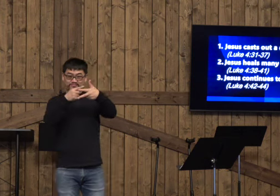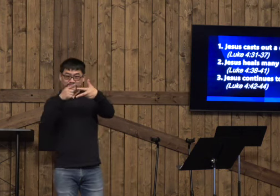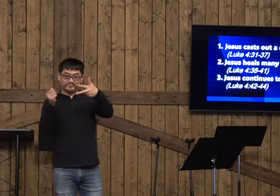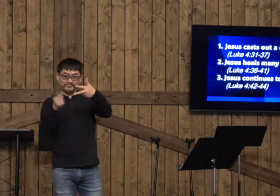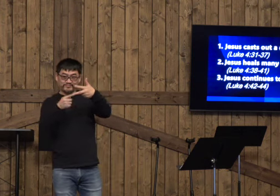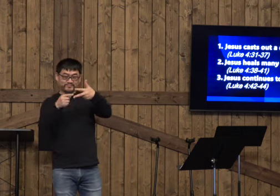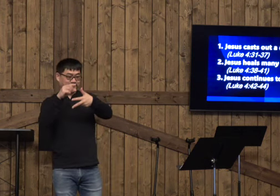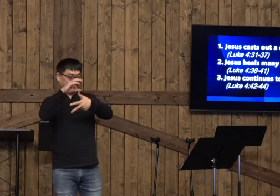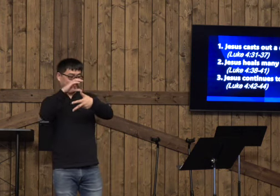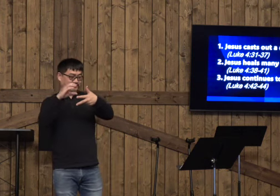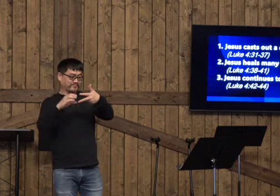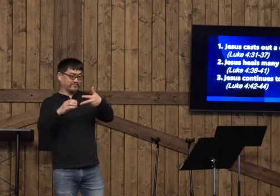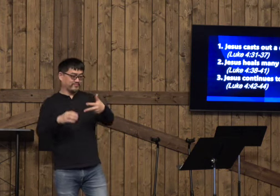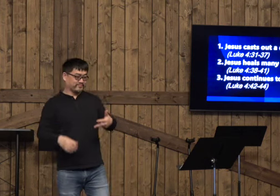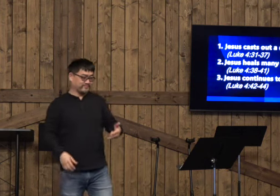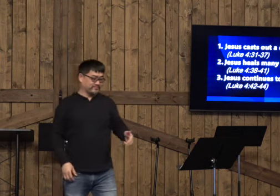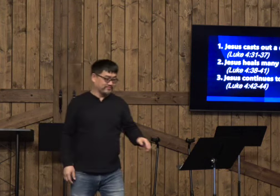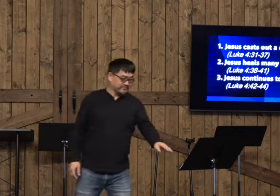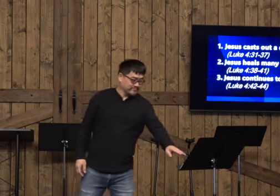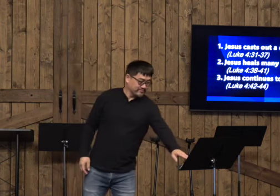There are three parts to this story.